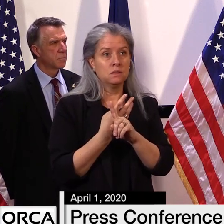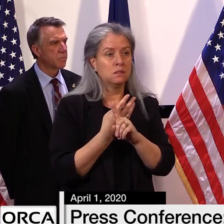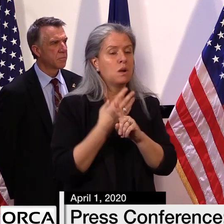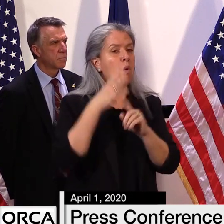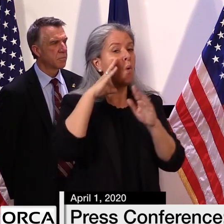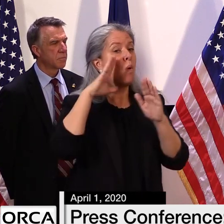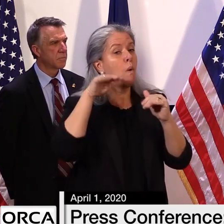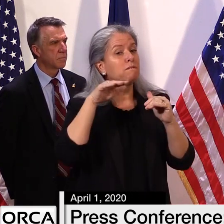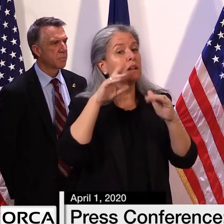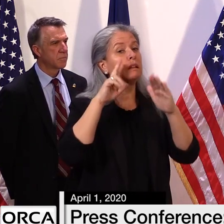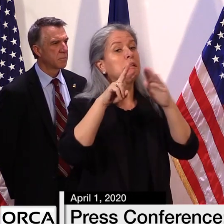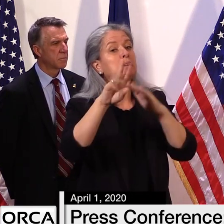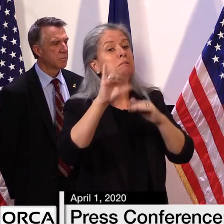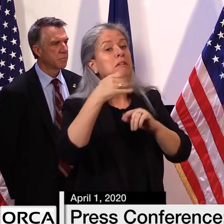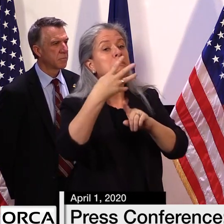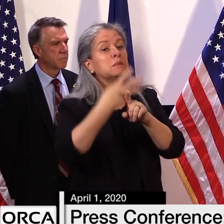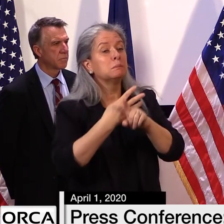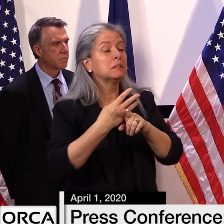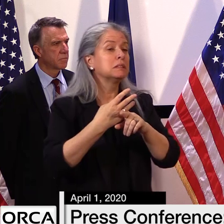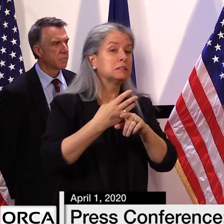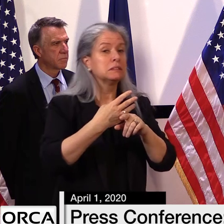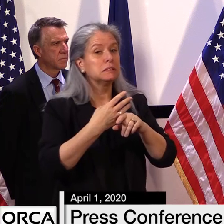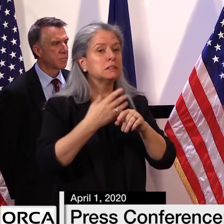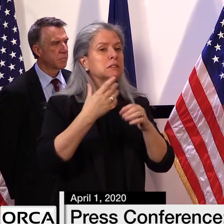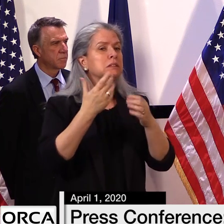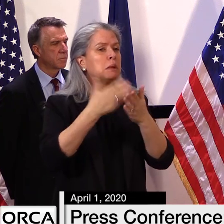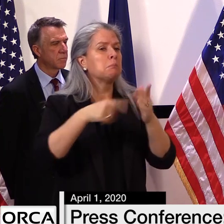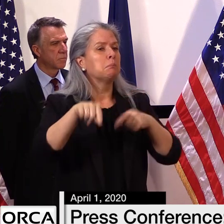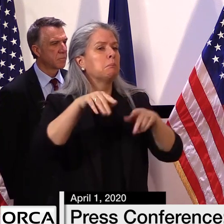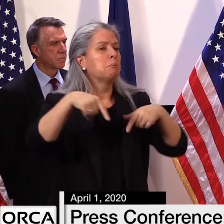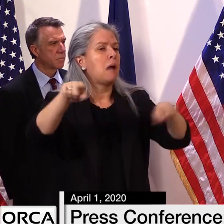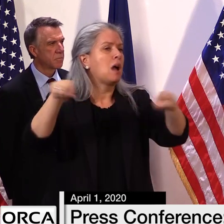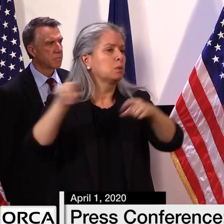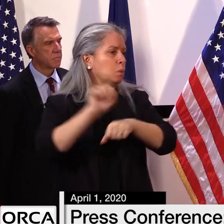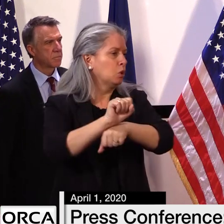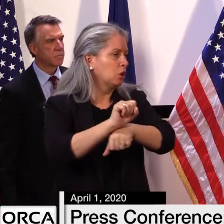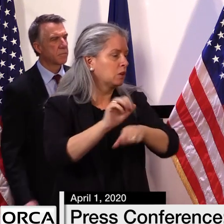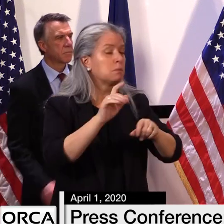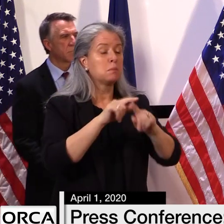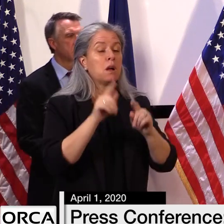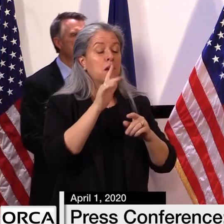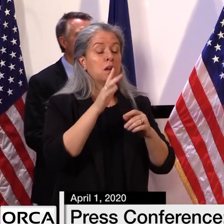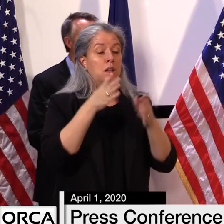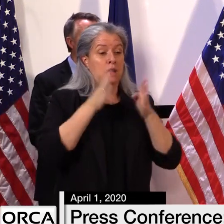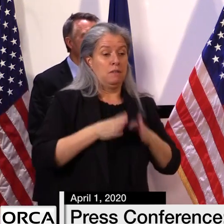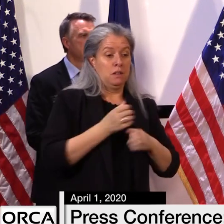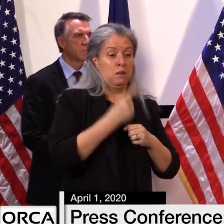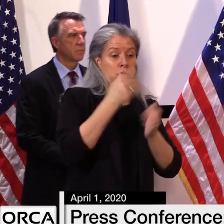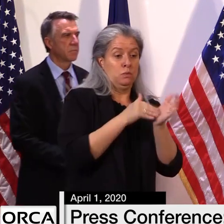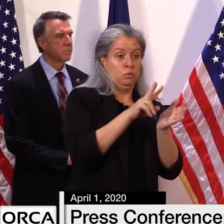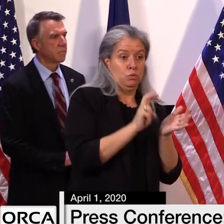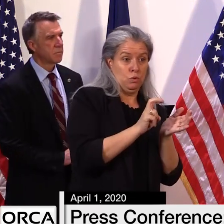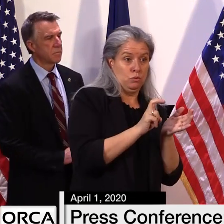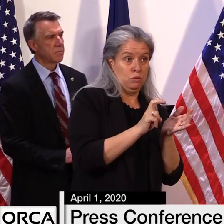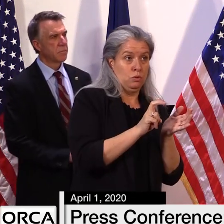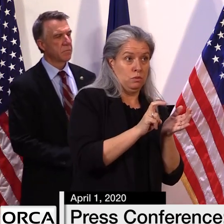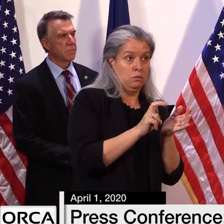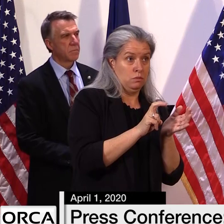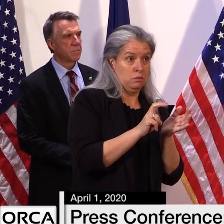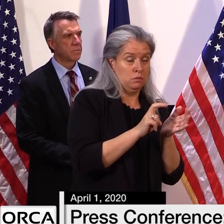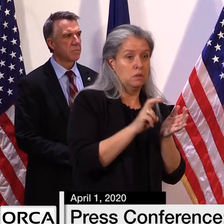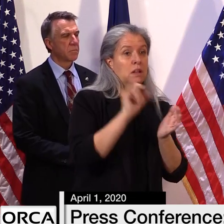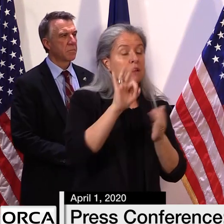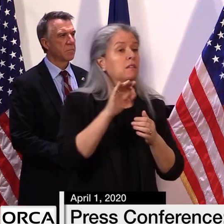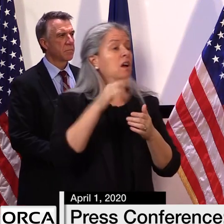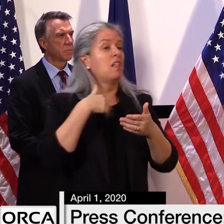addressing the health crisis by then. So an individual can get $1,200, number one. Number two, an unemployed individual can get